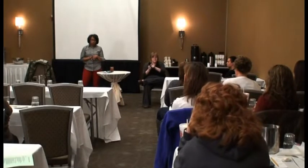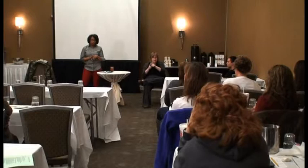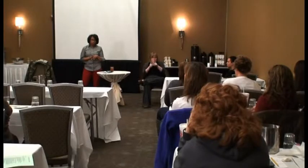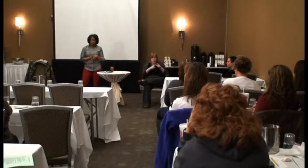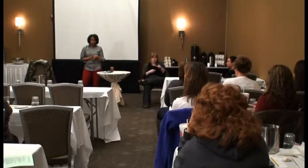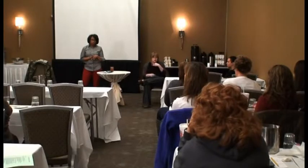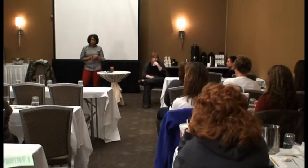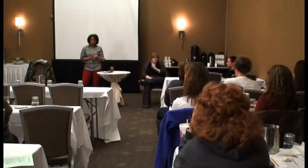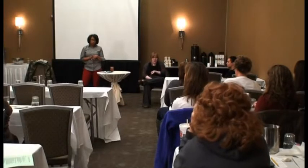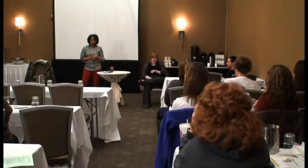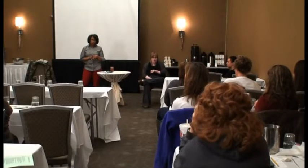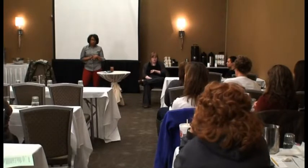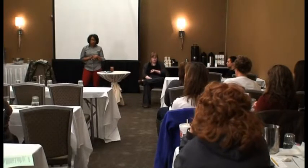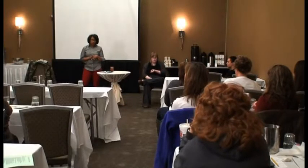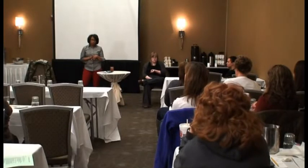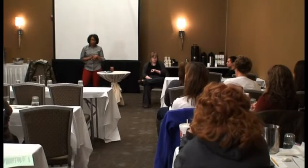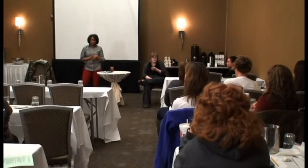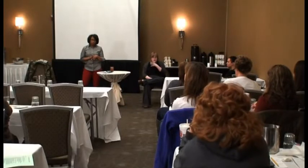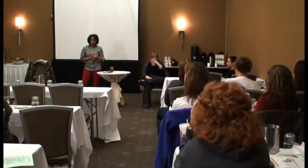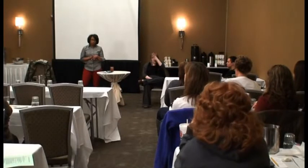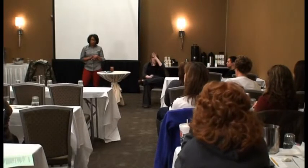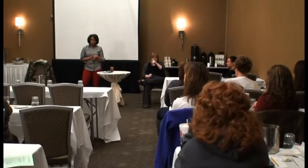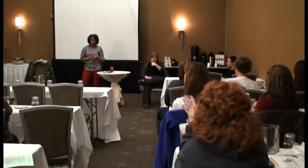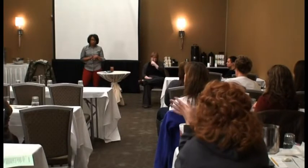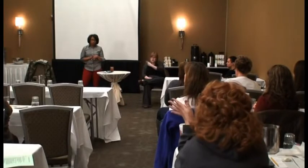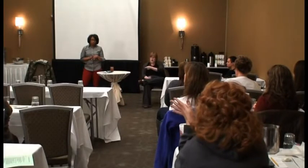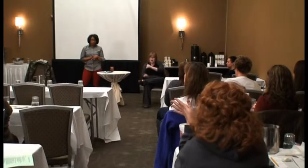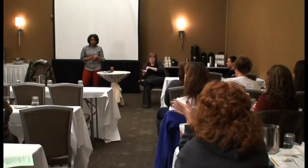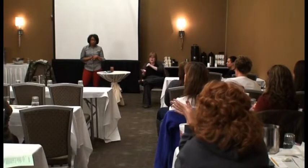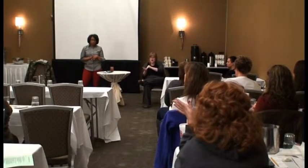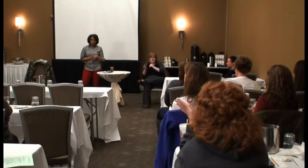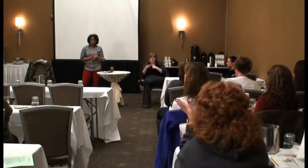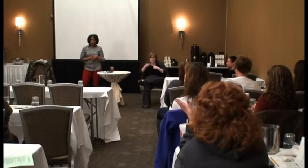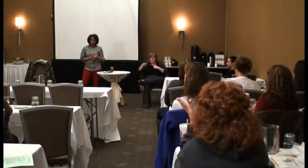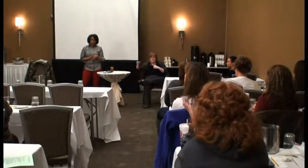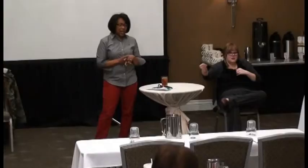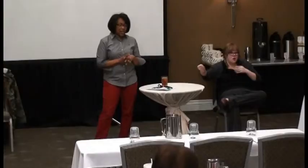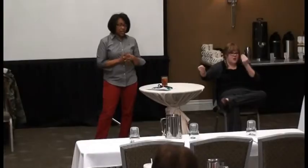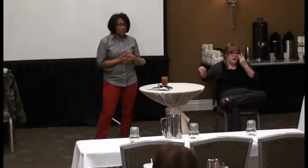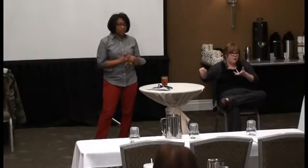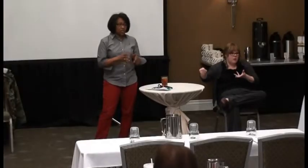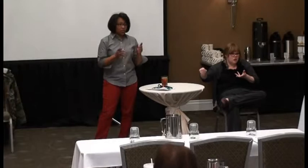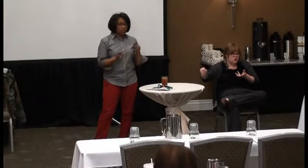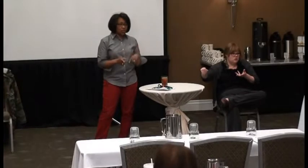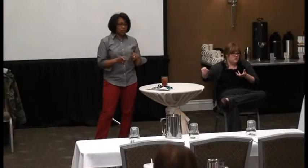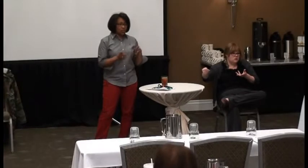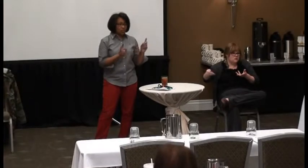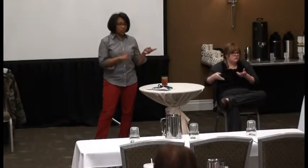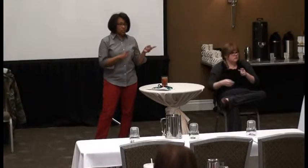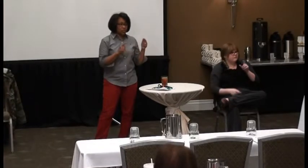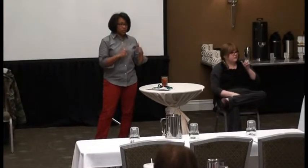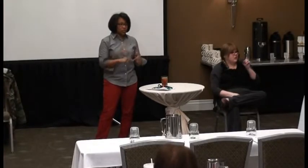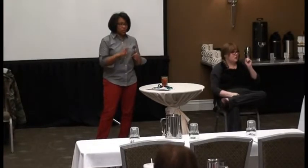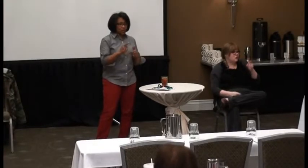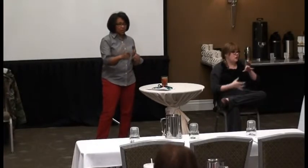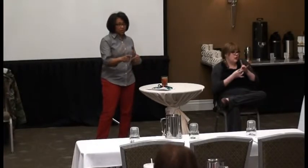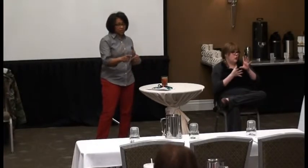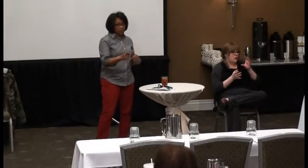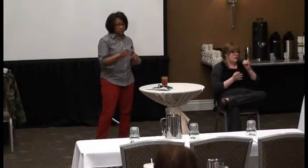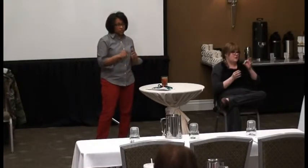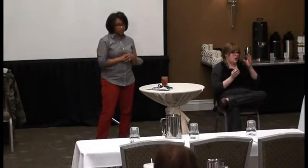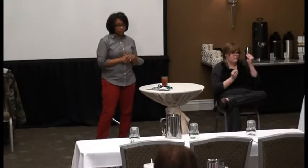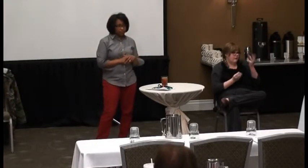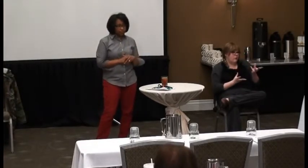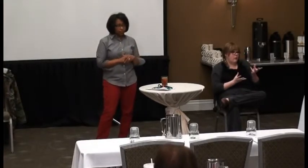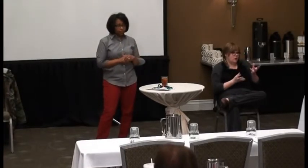in, that they know, to pass on to the physicians. I think you're going to need a release of information so you can talk to the